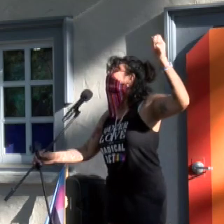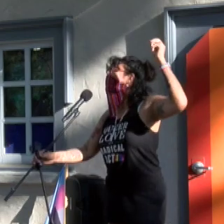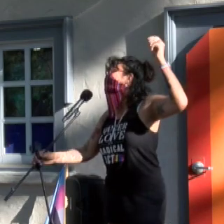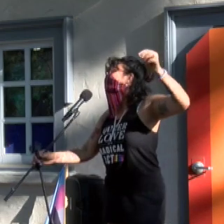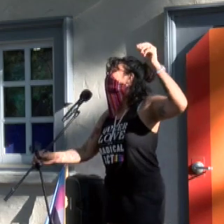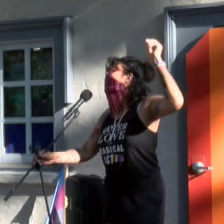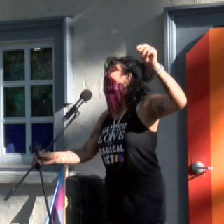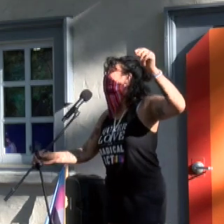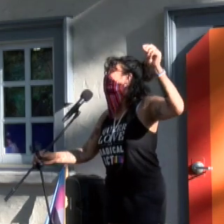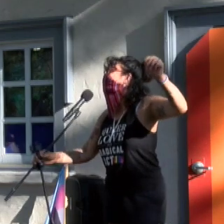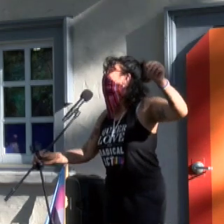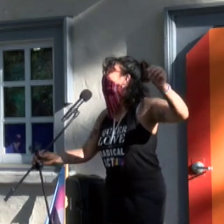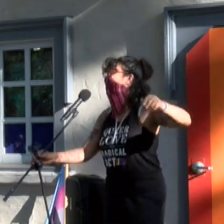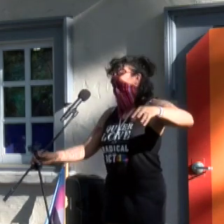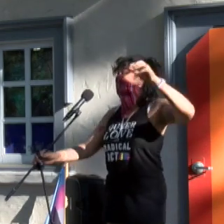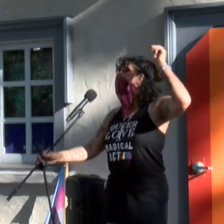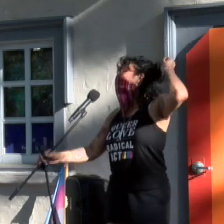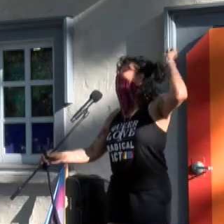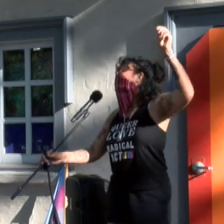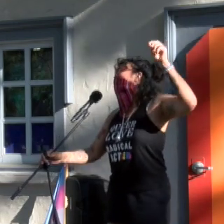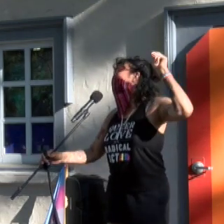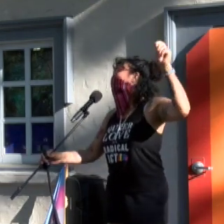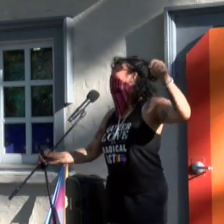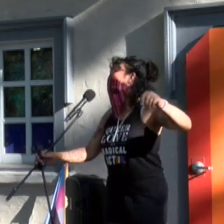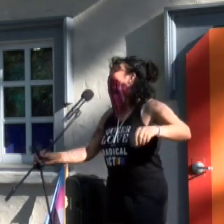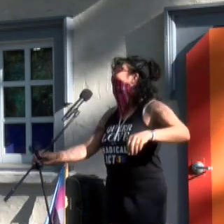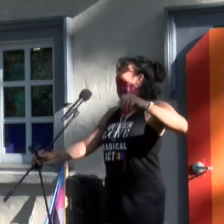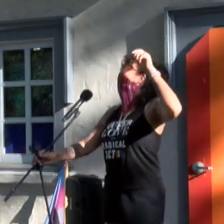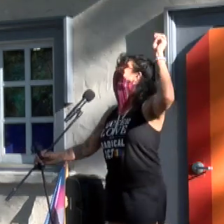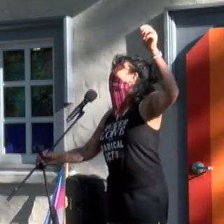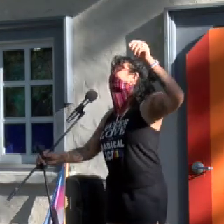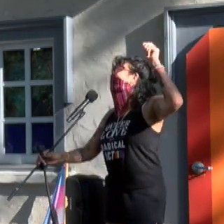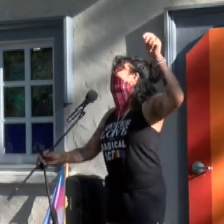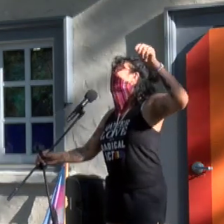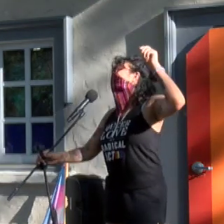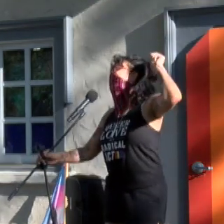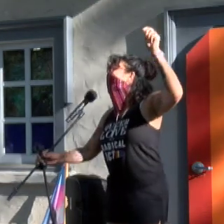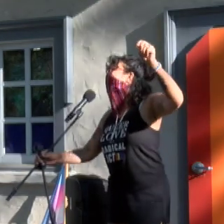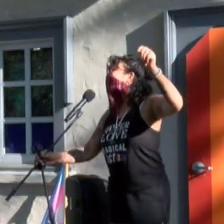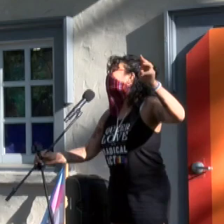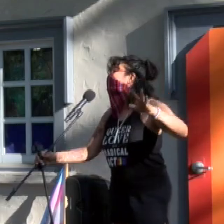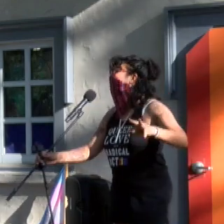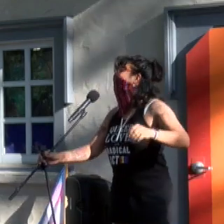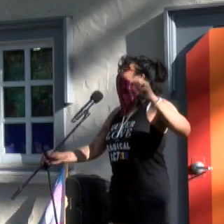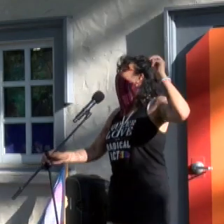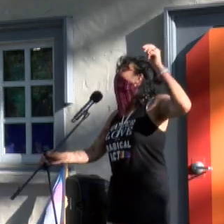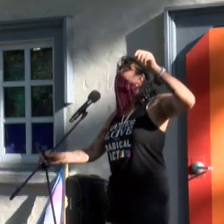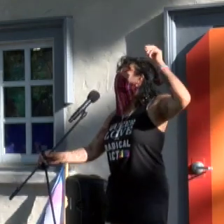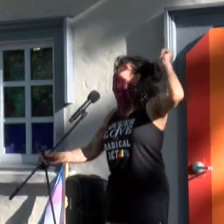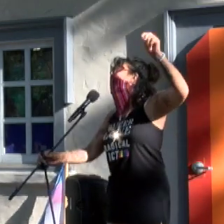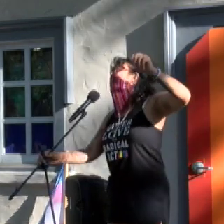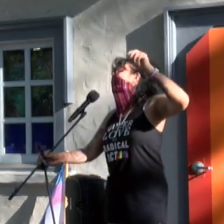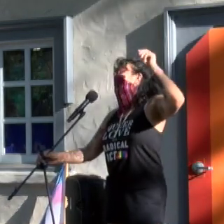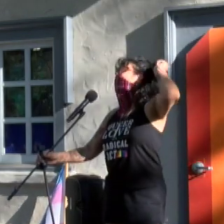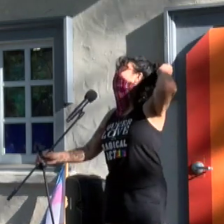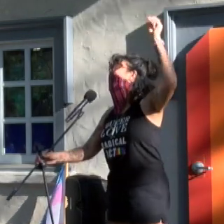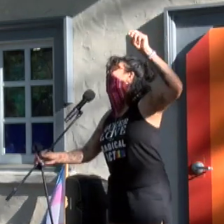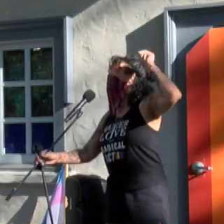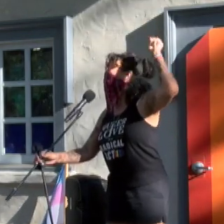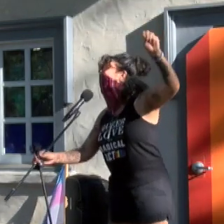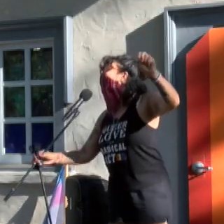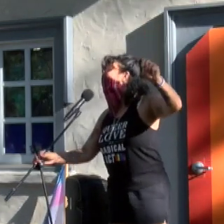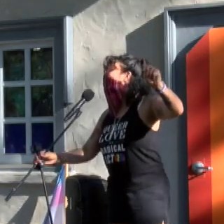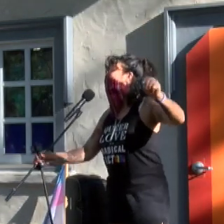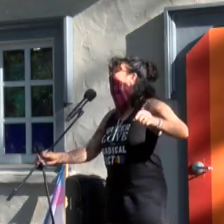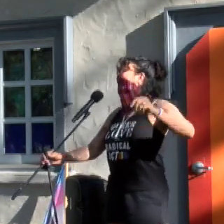We need to make sure that we uplift all Black lives, all Black